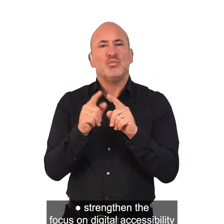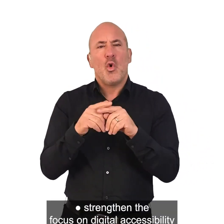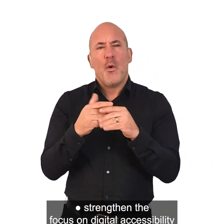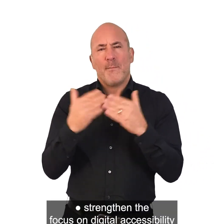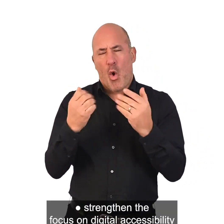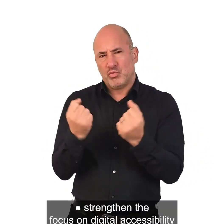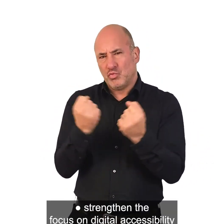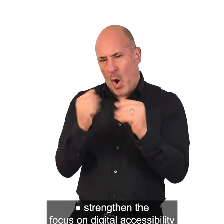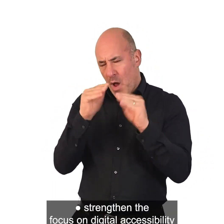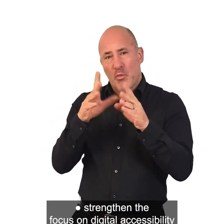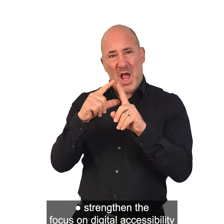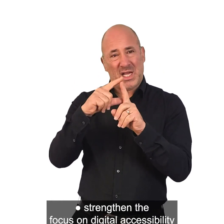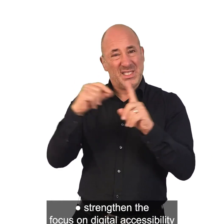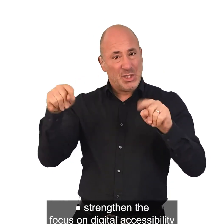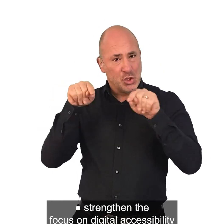strengthen the focus on digital accessibility,